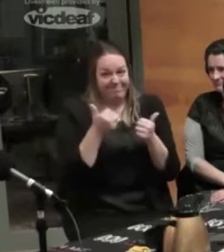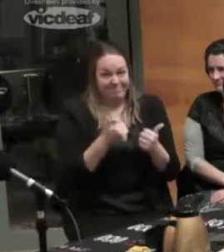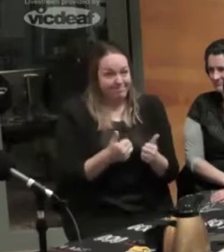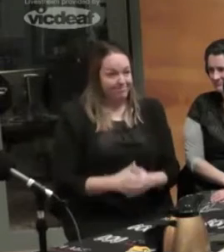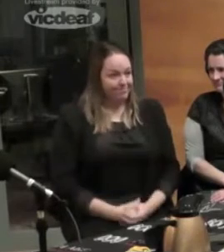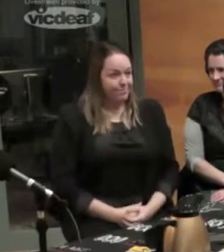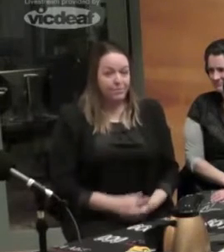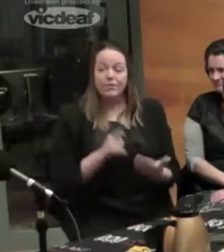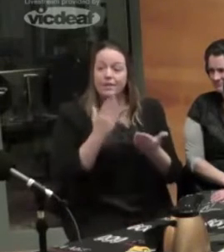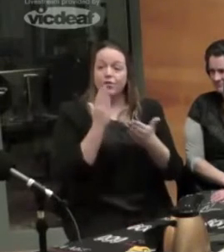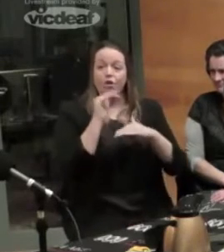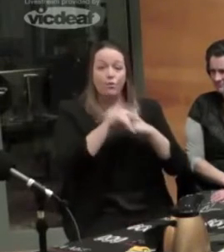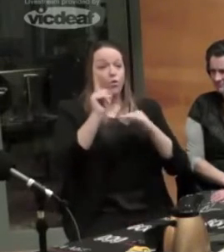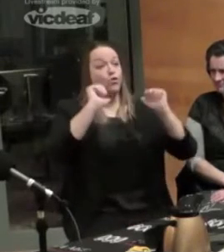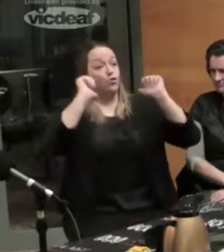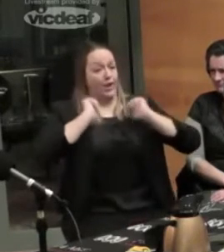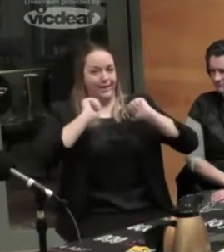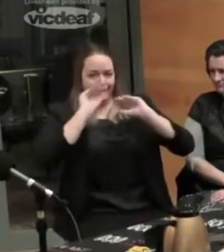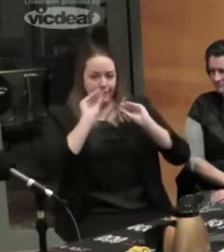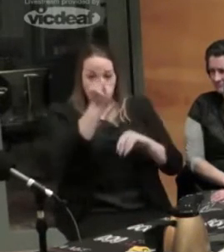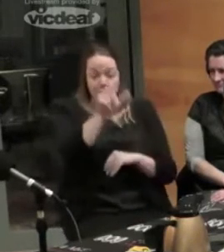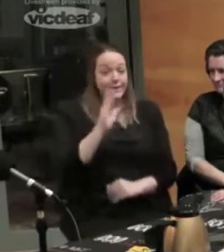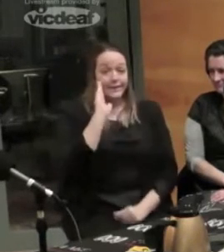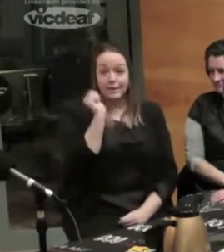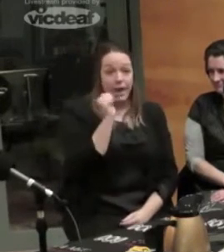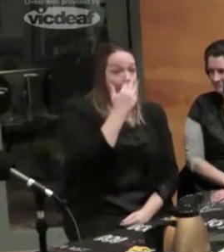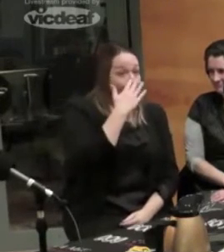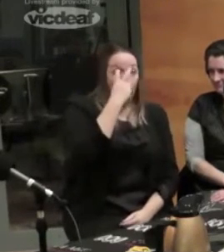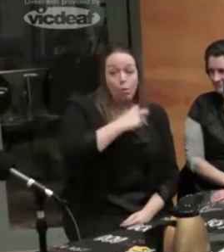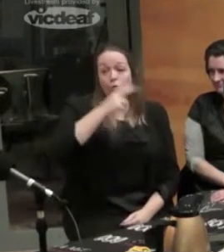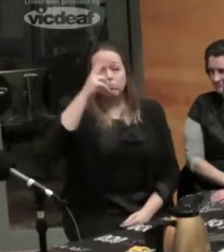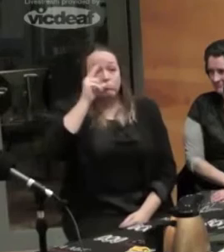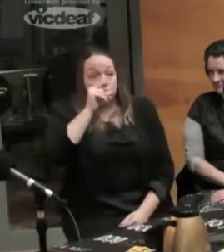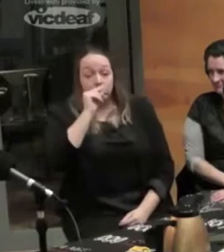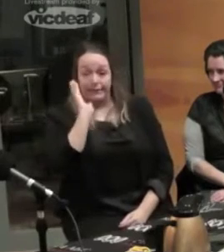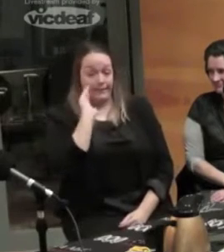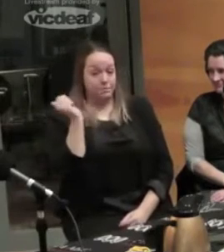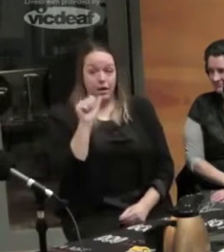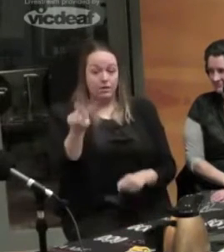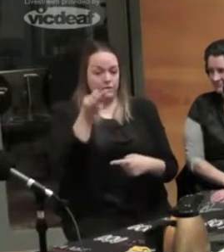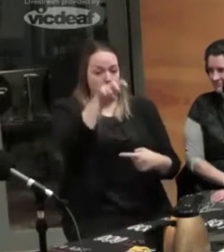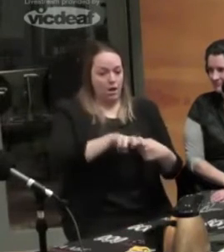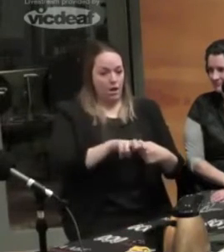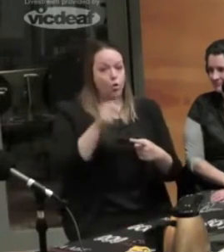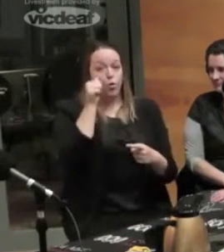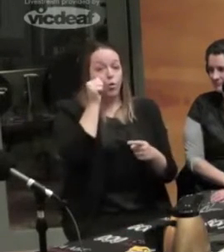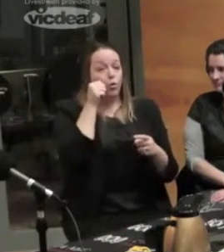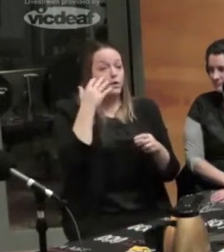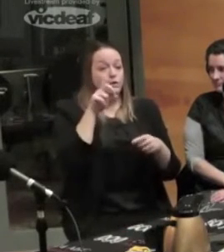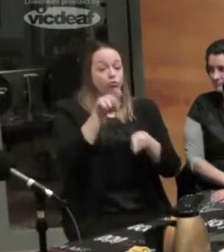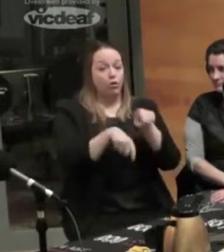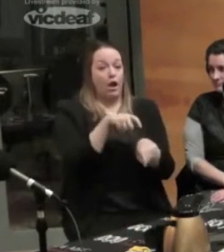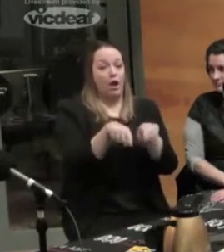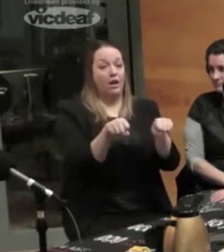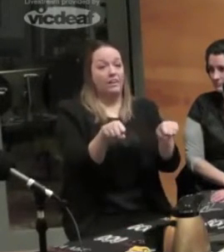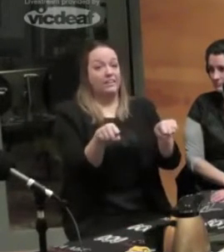What do you do? Training the person, whoever they are, young or old, to get on the bike. And instead of when you're falling to whatever side you'll fall